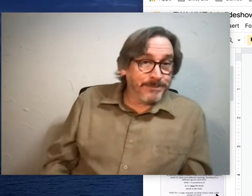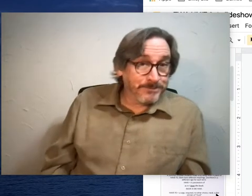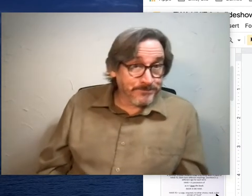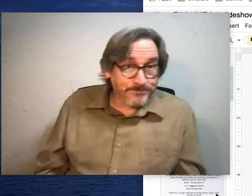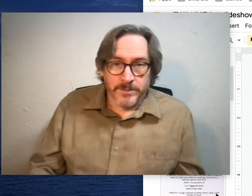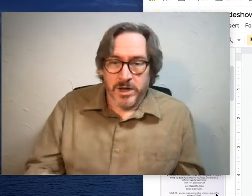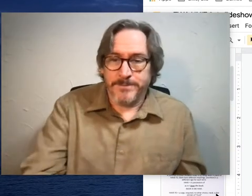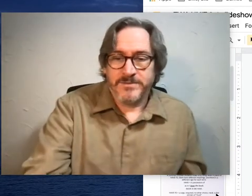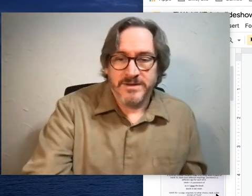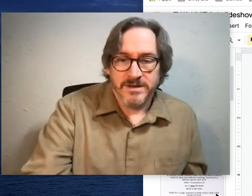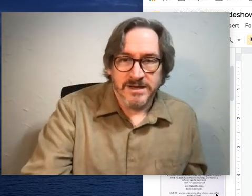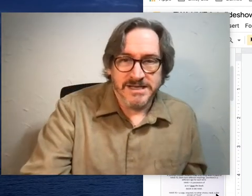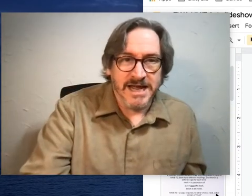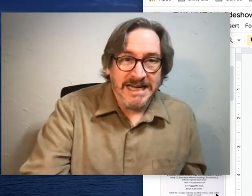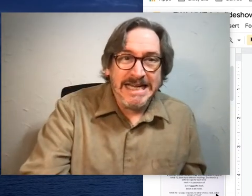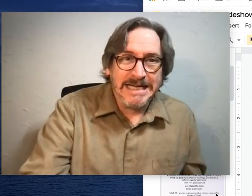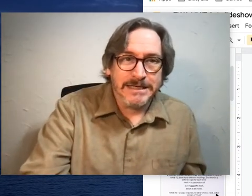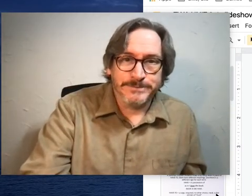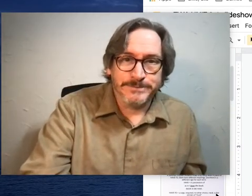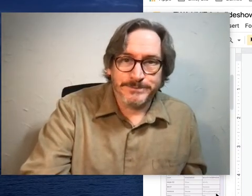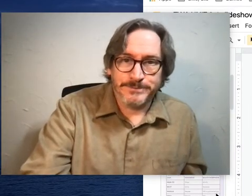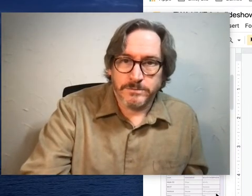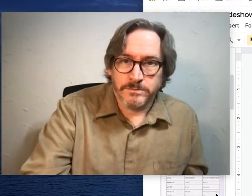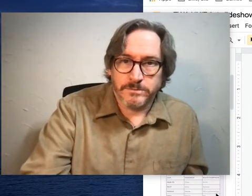Right. Okay. It's a kind of eek.